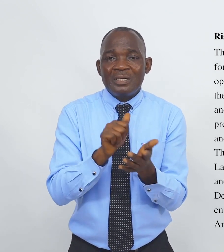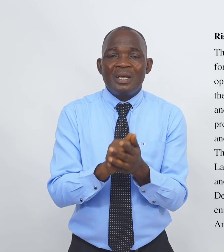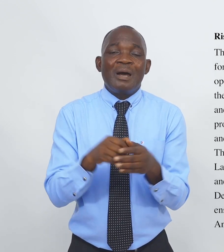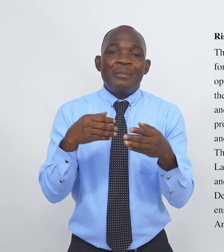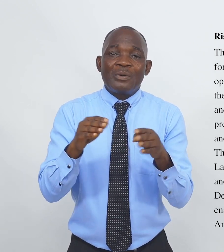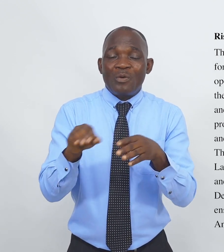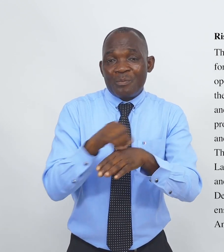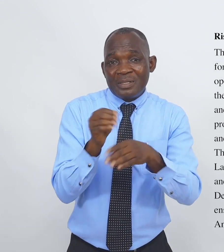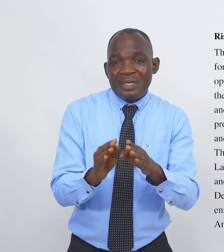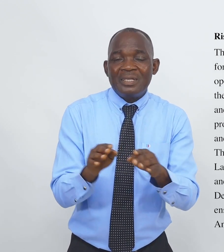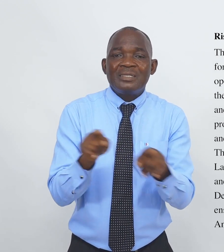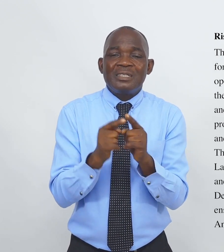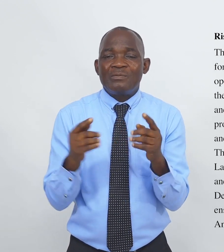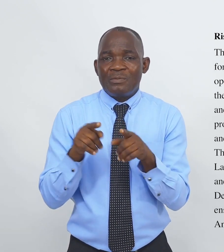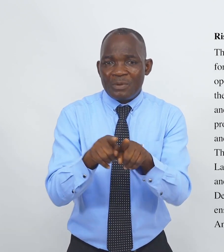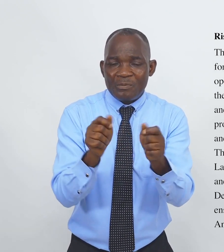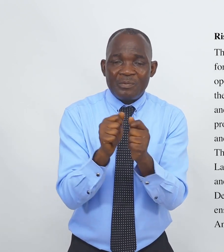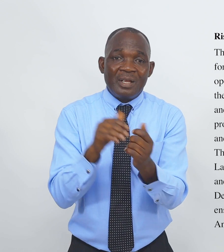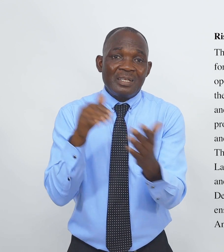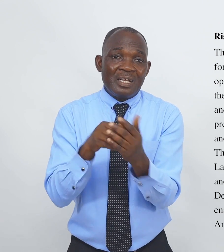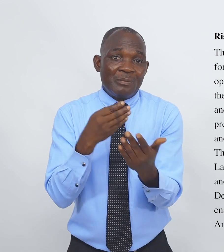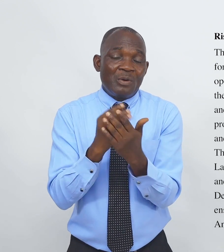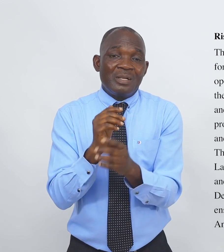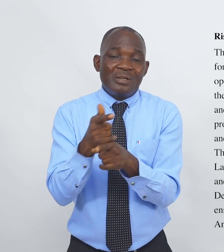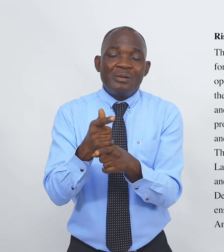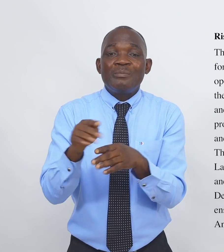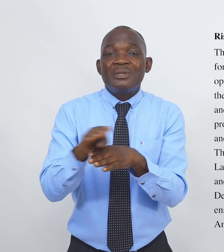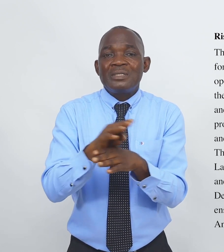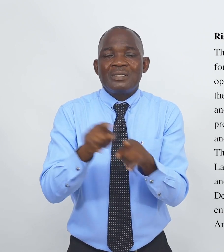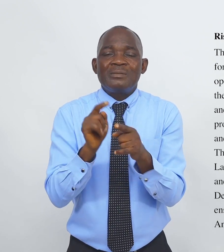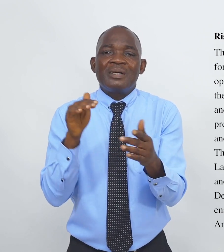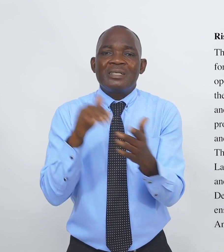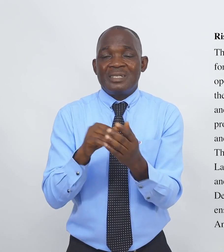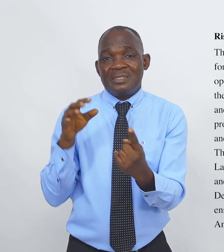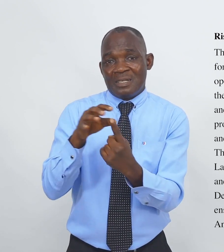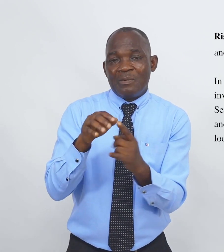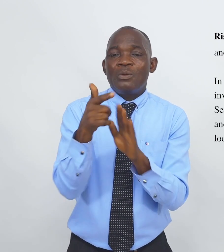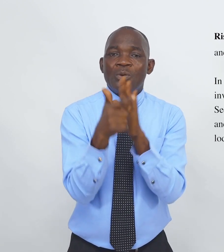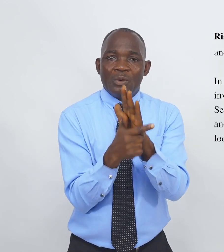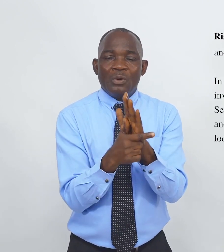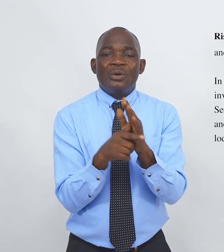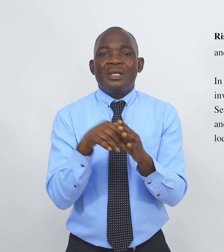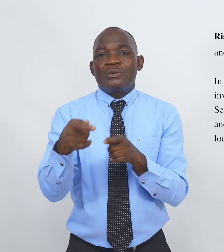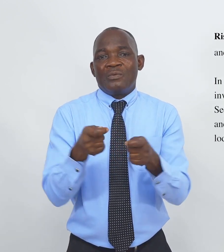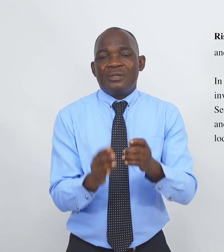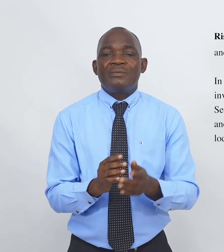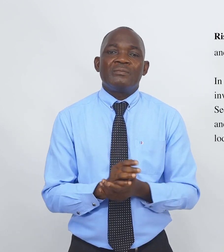market operators comply with the anti-money laundering and anti-terrorism laws and their regulations.